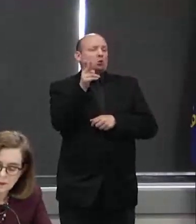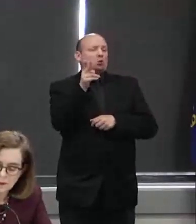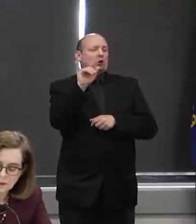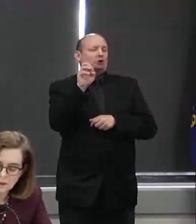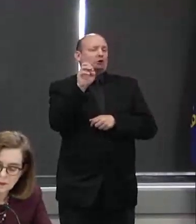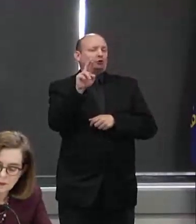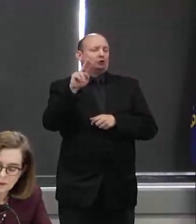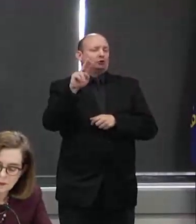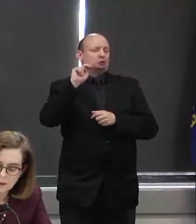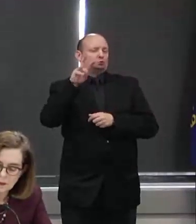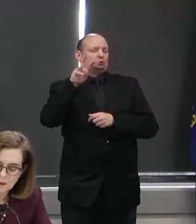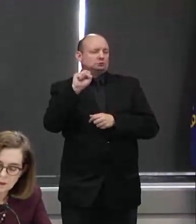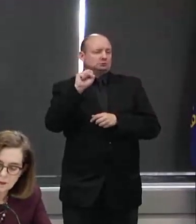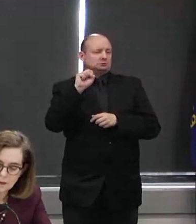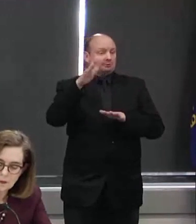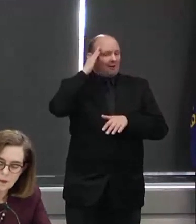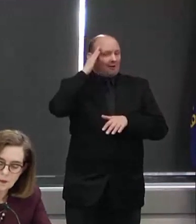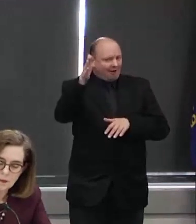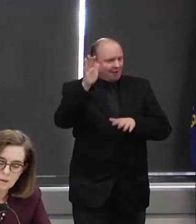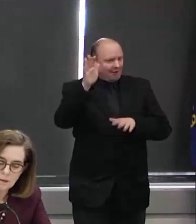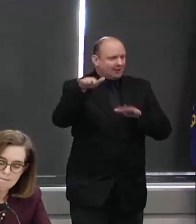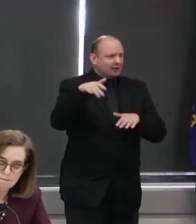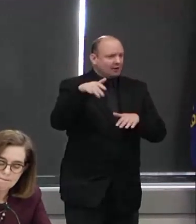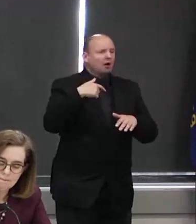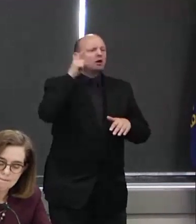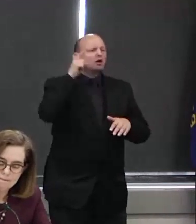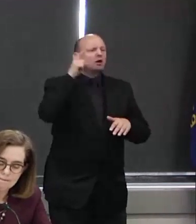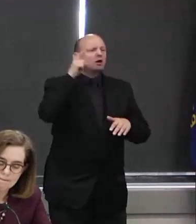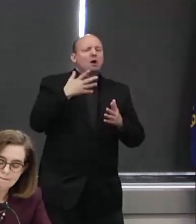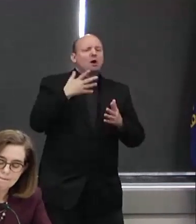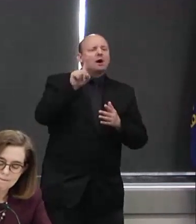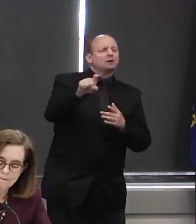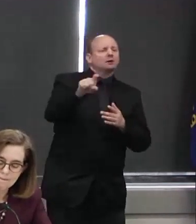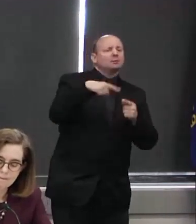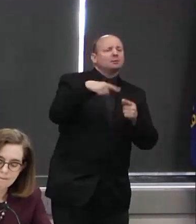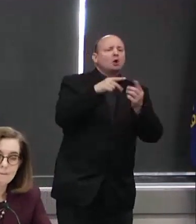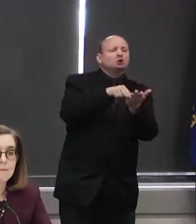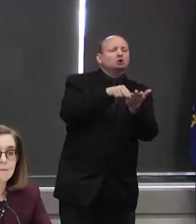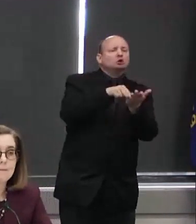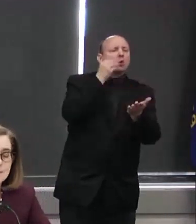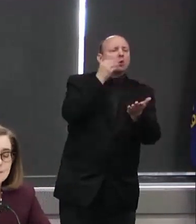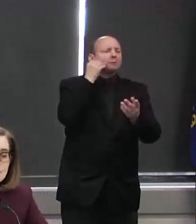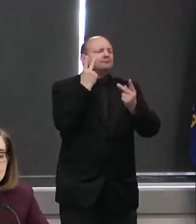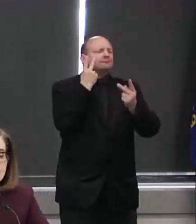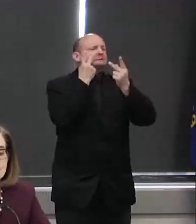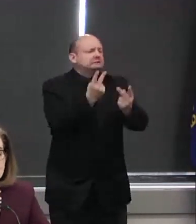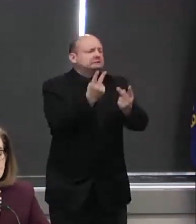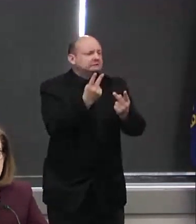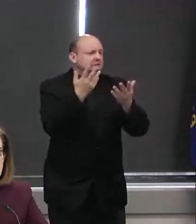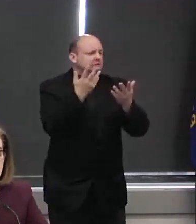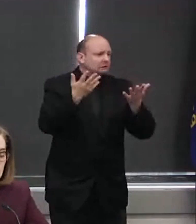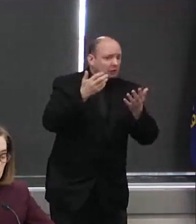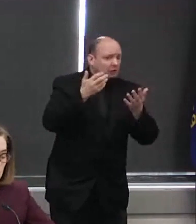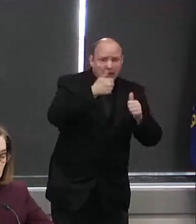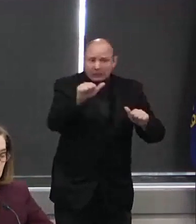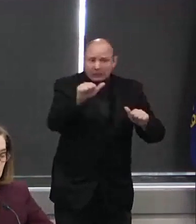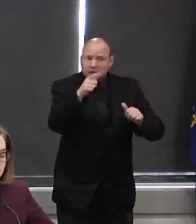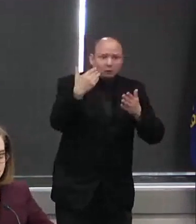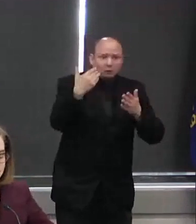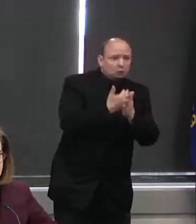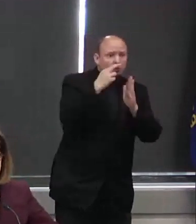Hi, Governor, I wanted to ask about nursing home visitation. I don't know what the new guidance will be. That's an